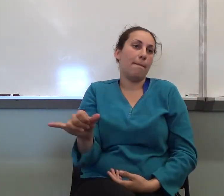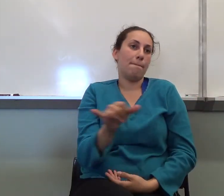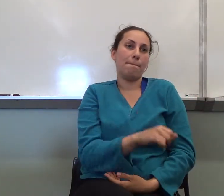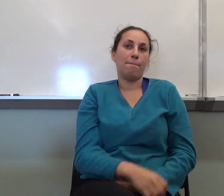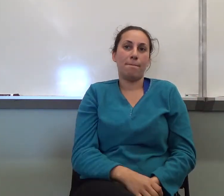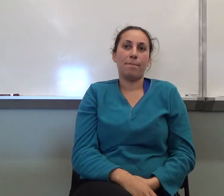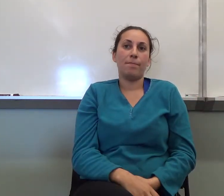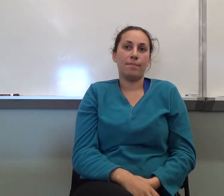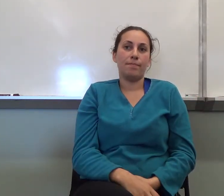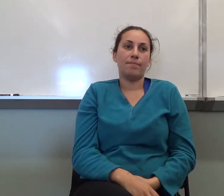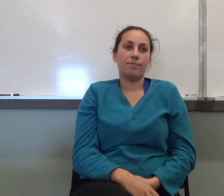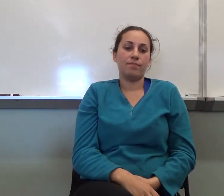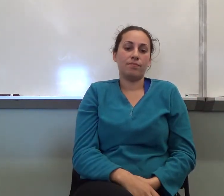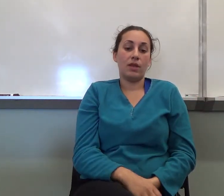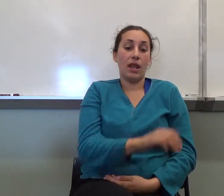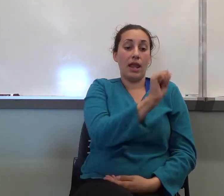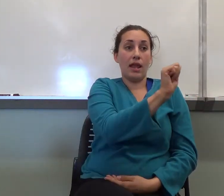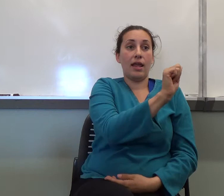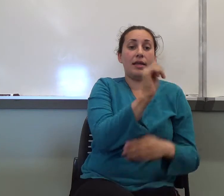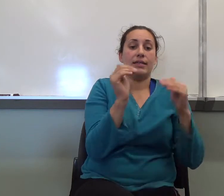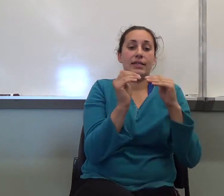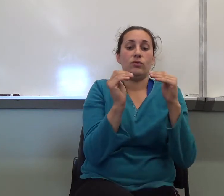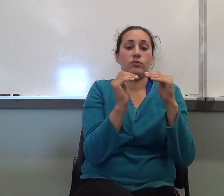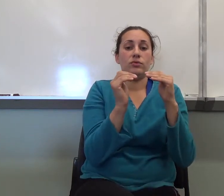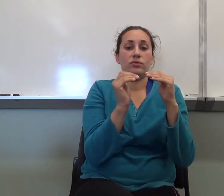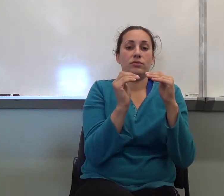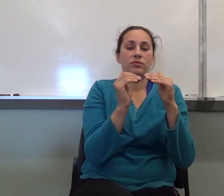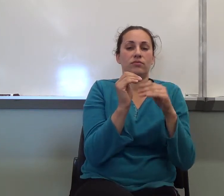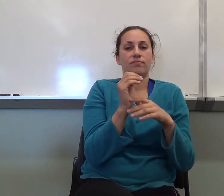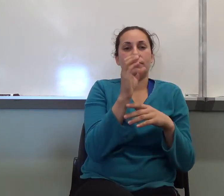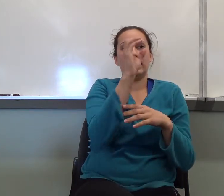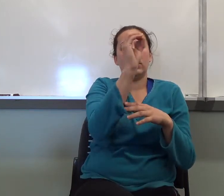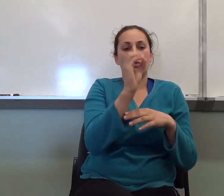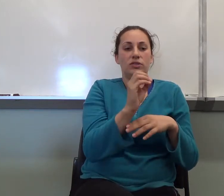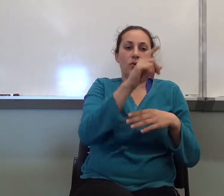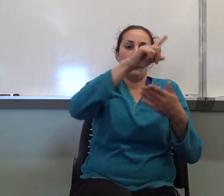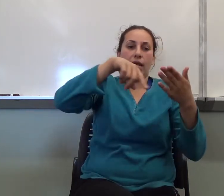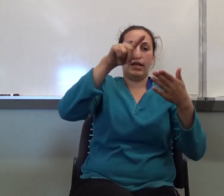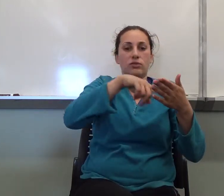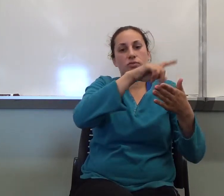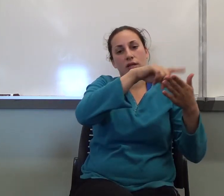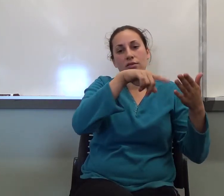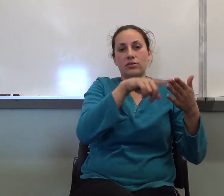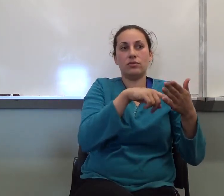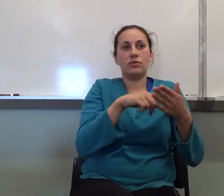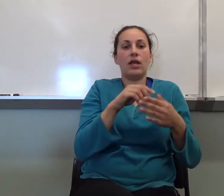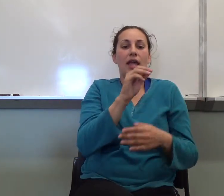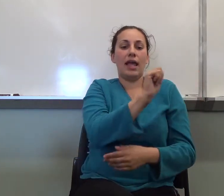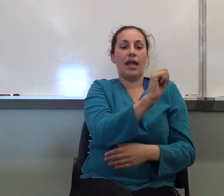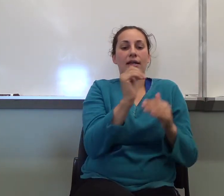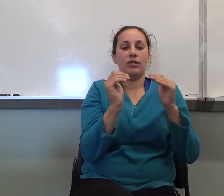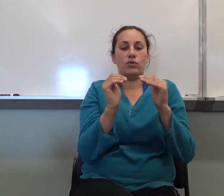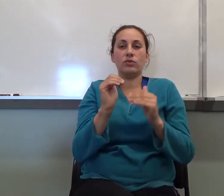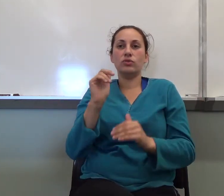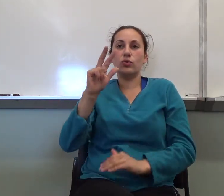So A is equal to, canceling out a couple of zeros, 350. So now let's go put it back in